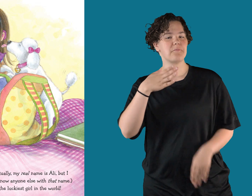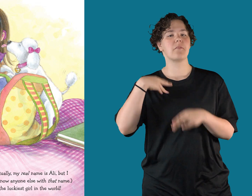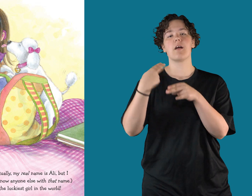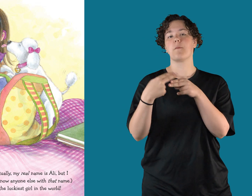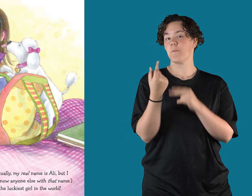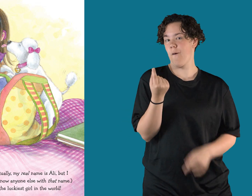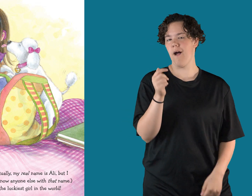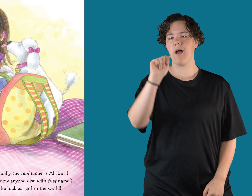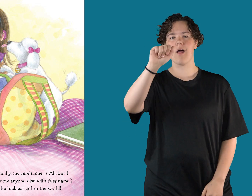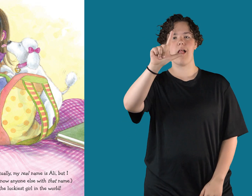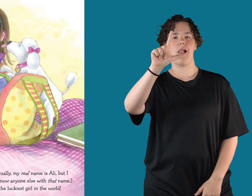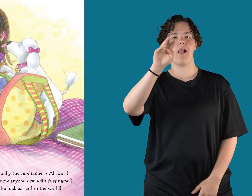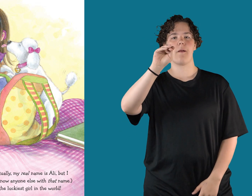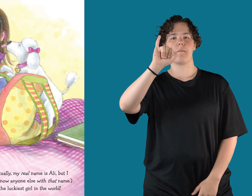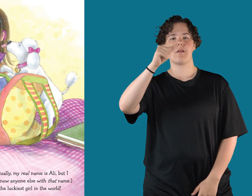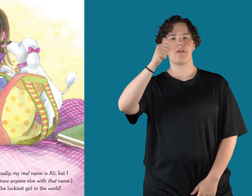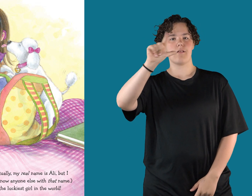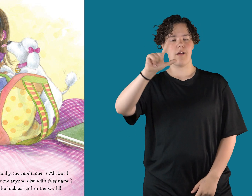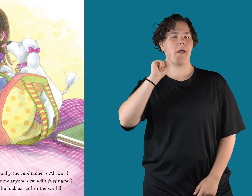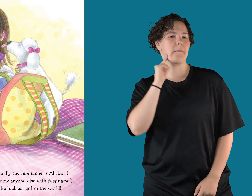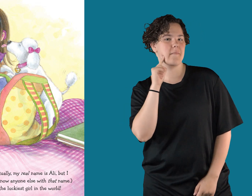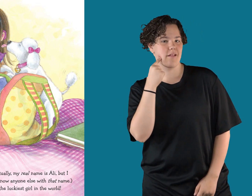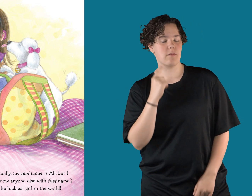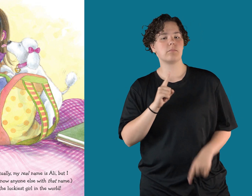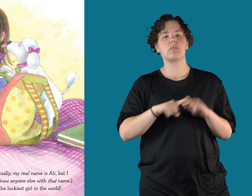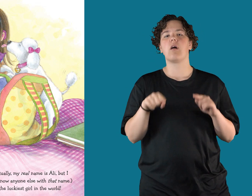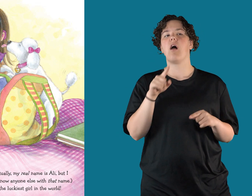Hi, my name is Almigal.